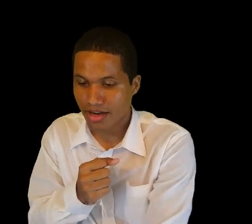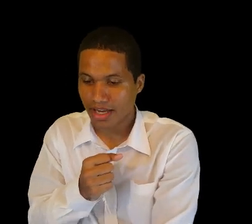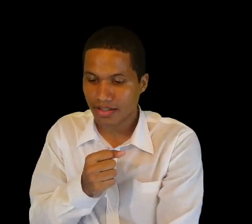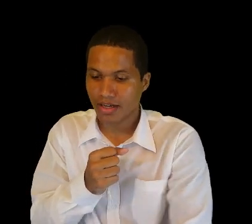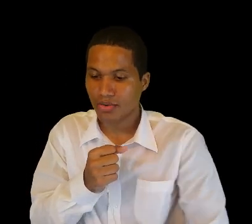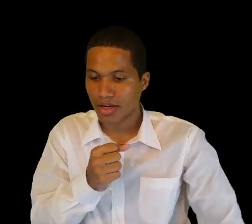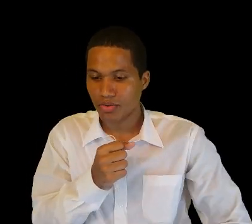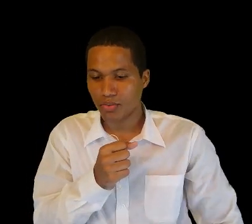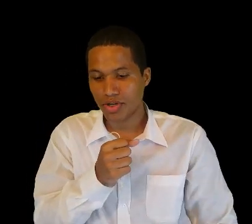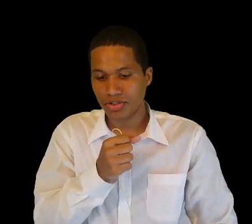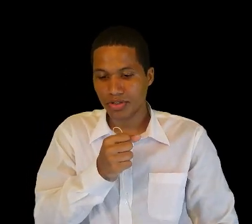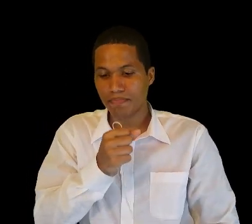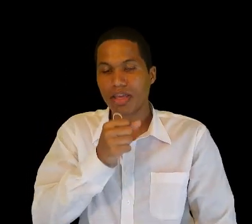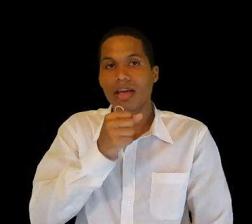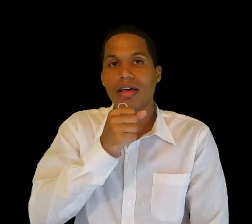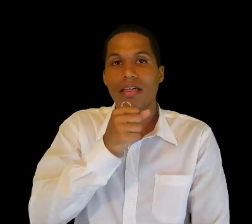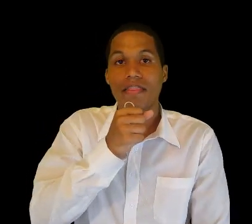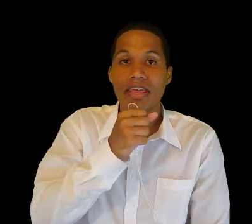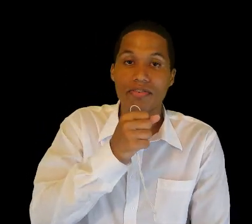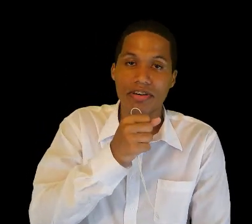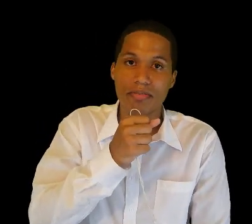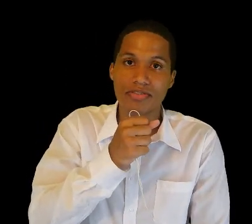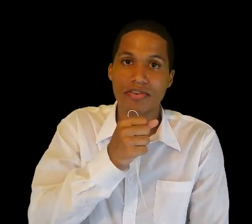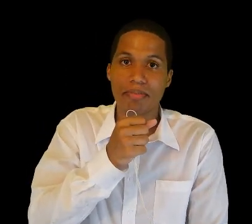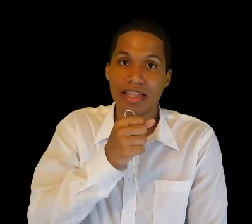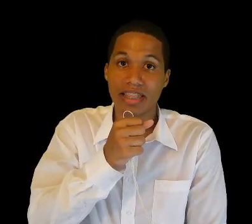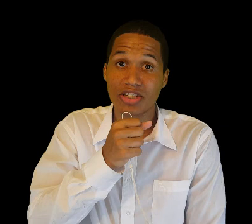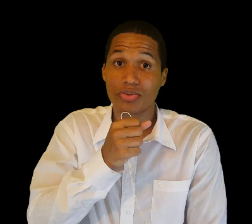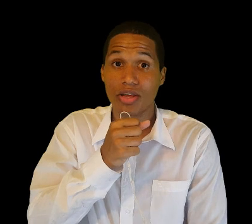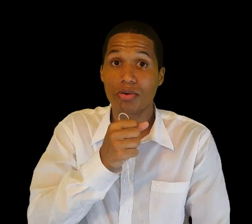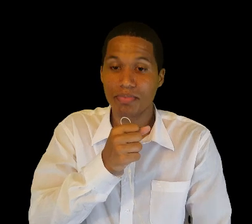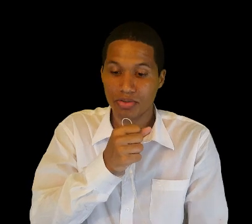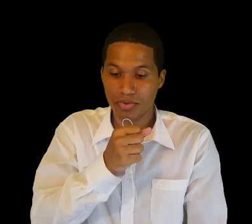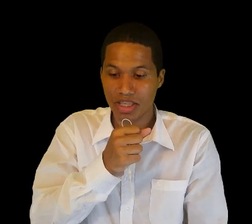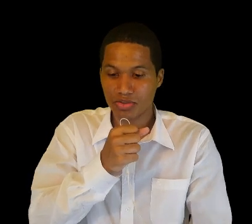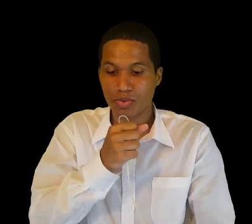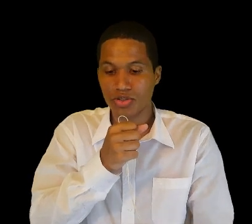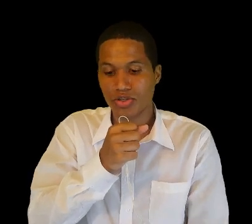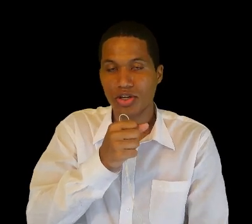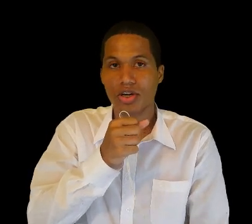can find around the world. Thank you very much for paying attention. I hope